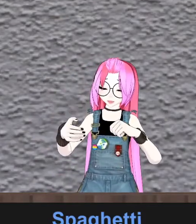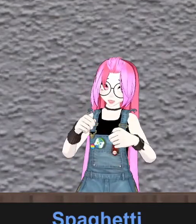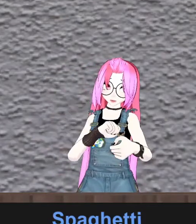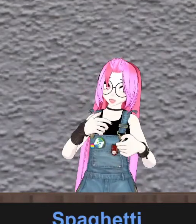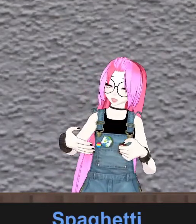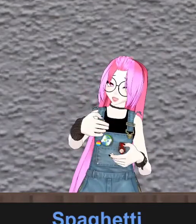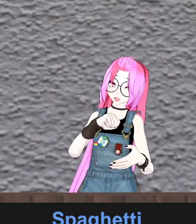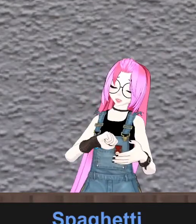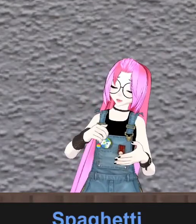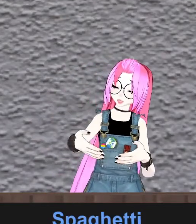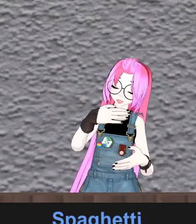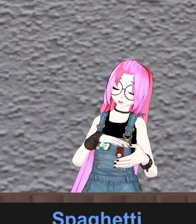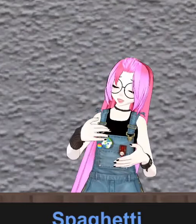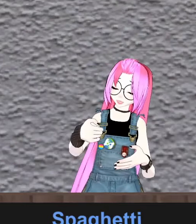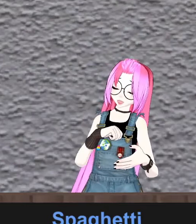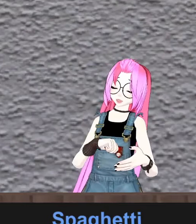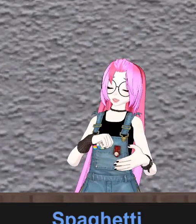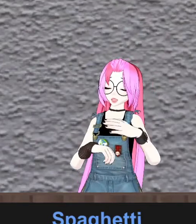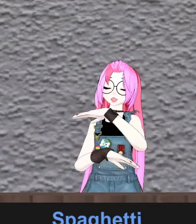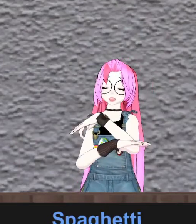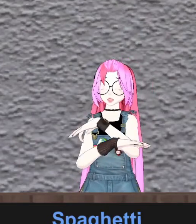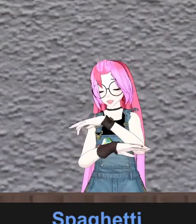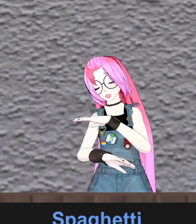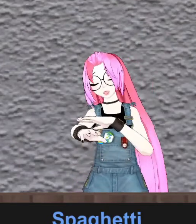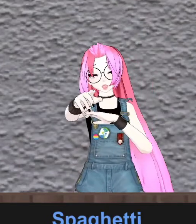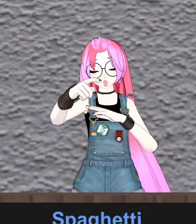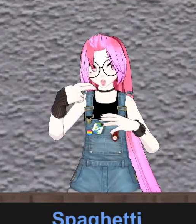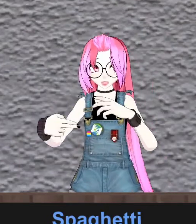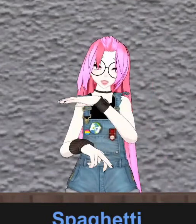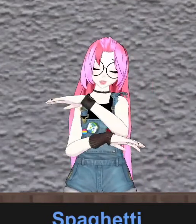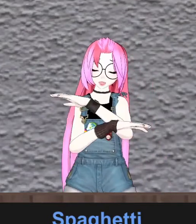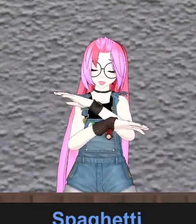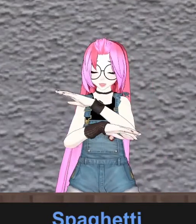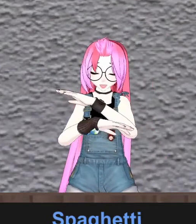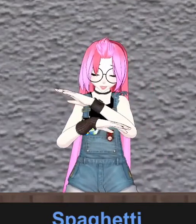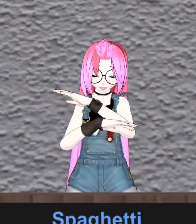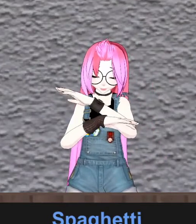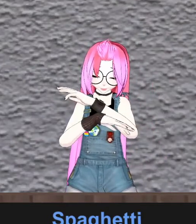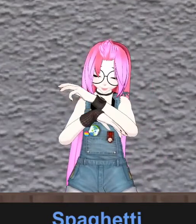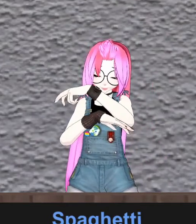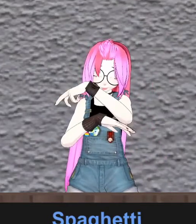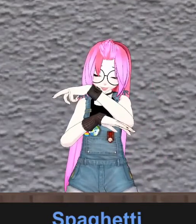I was like, you'd probably just be like showing folding, like a table, yeah, elbow tracker. If you had elbow I tried to do trackers, table. Yeah, I'm sorry.